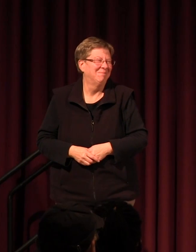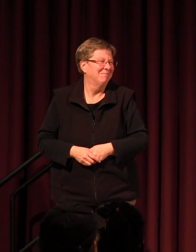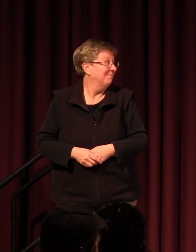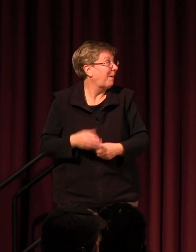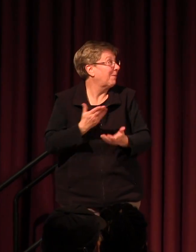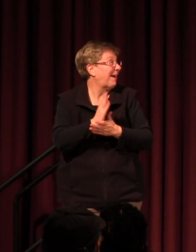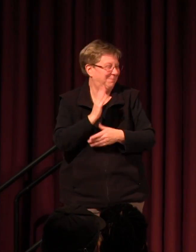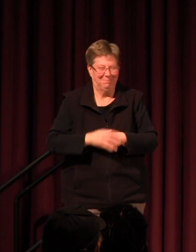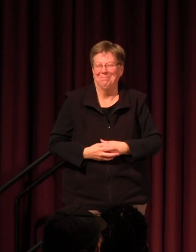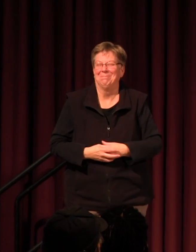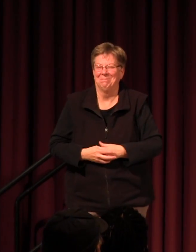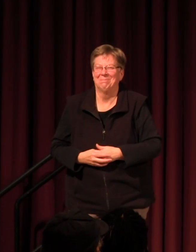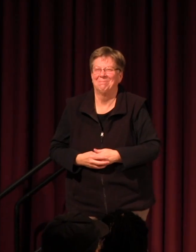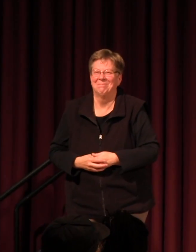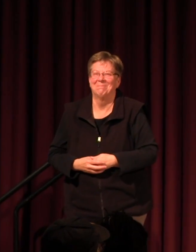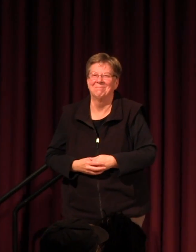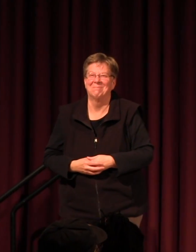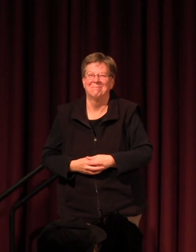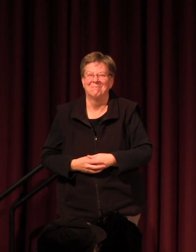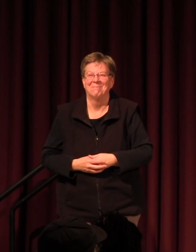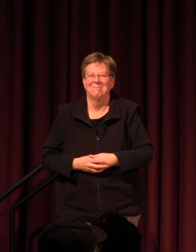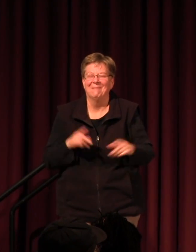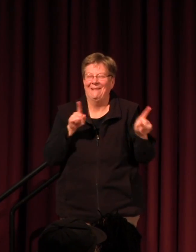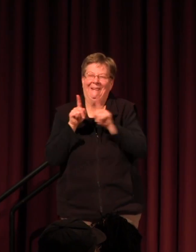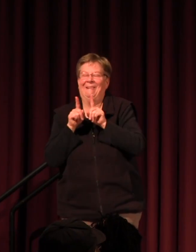You all right? Okay.